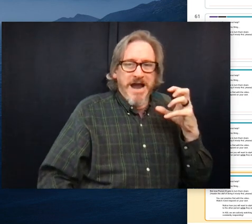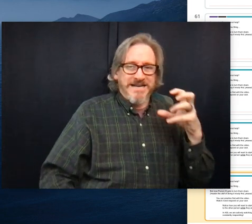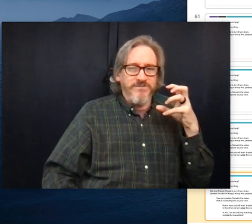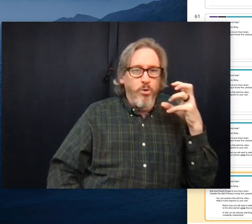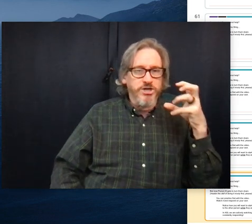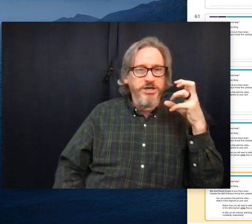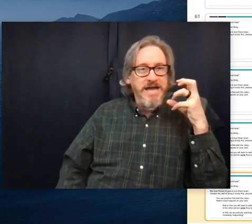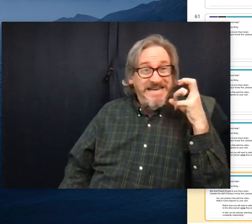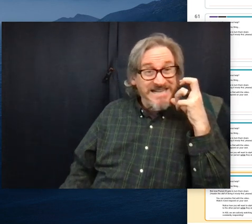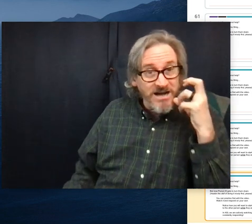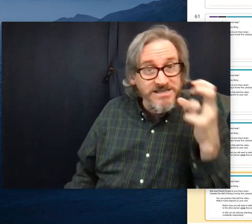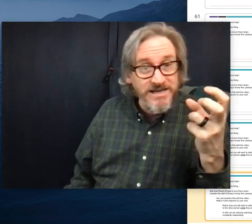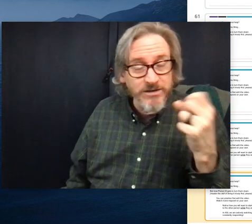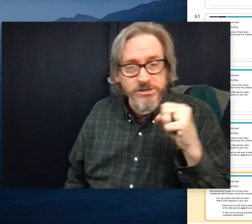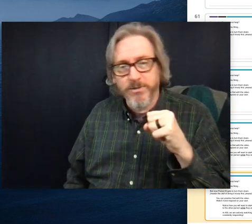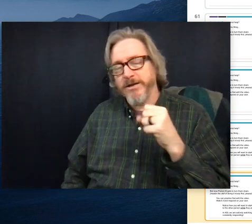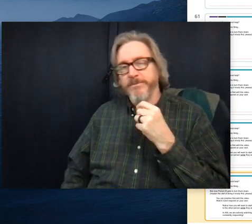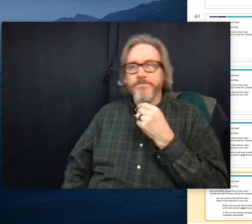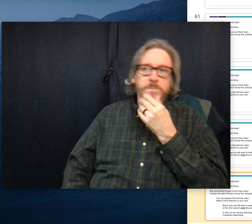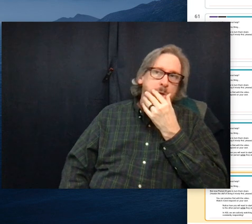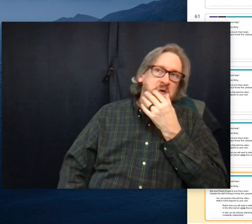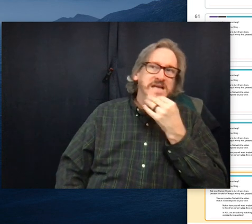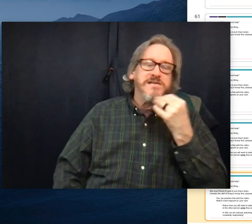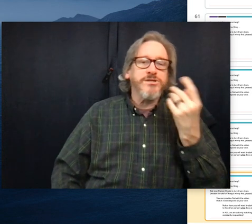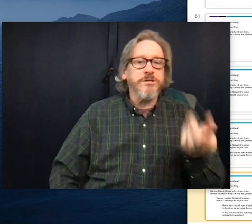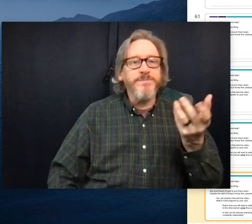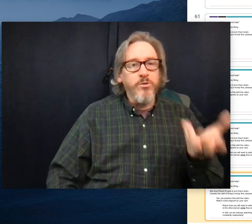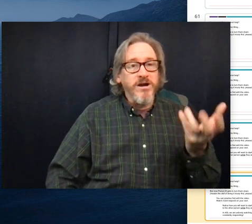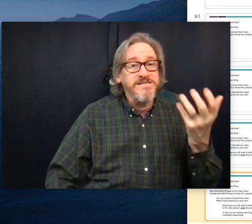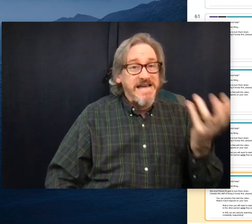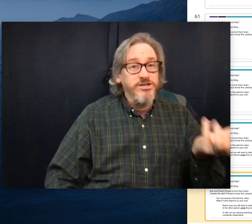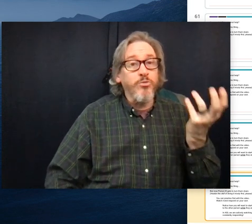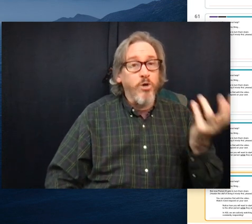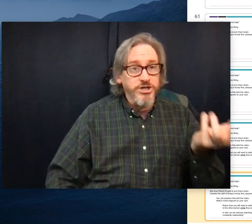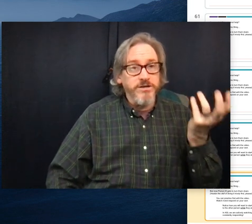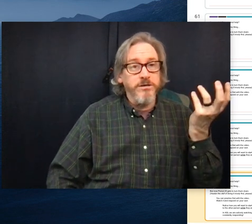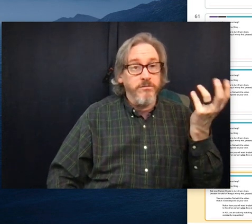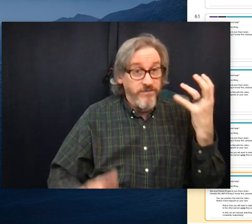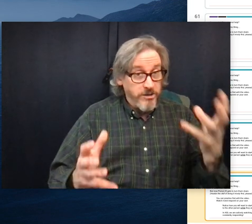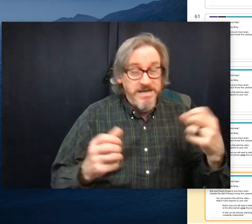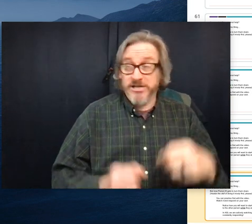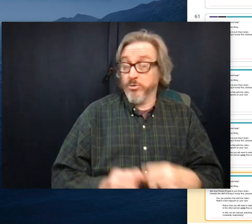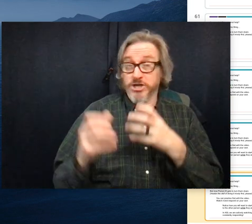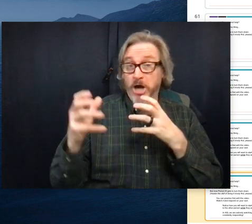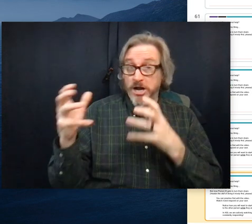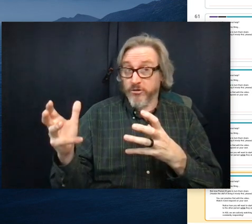you mind doing that? Oh, I don't mind. Oh, that's fine. I'll call. Right.